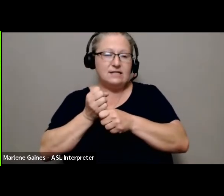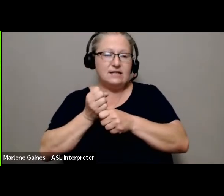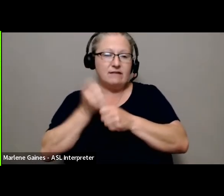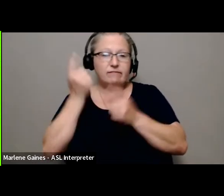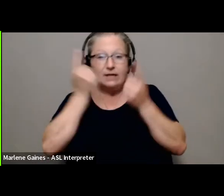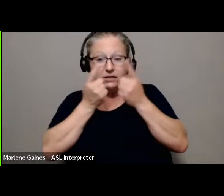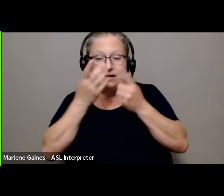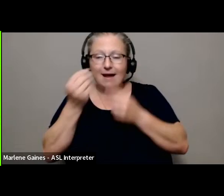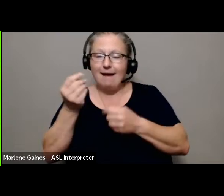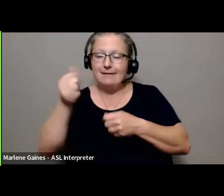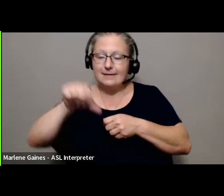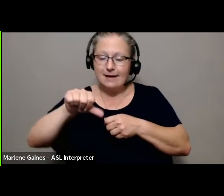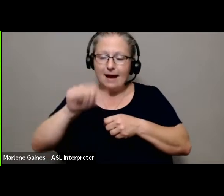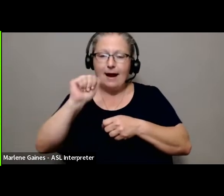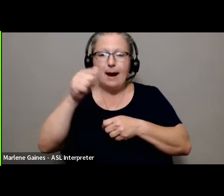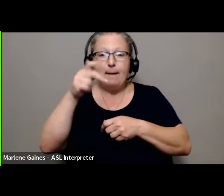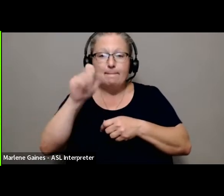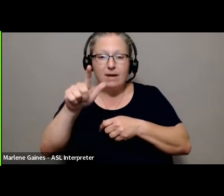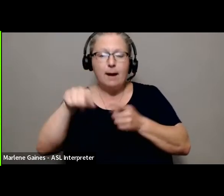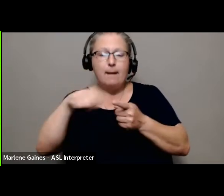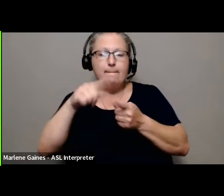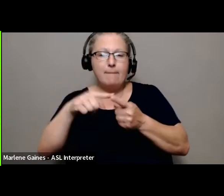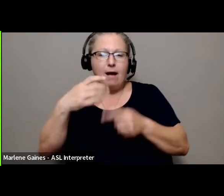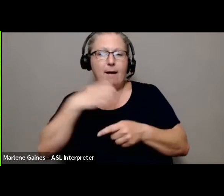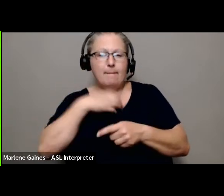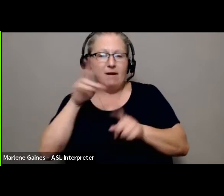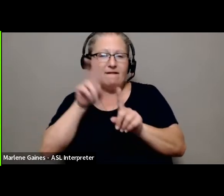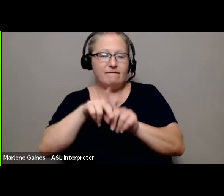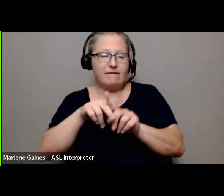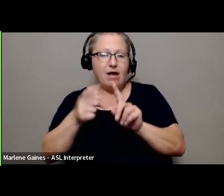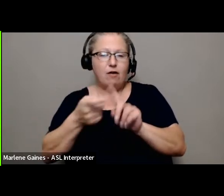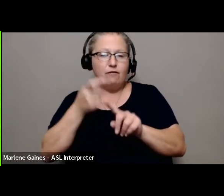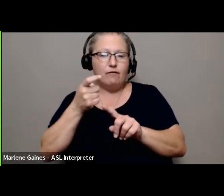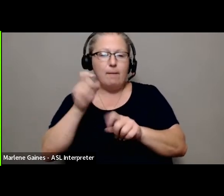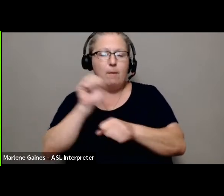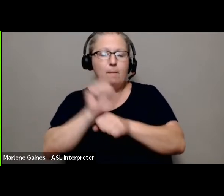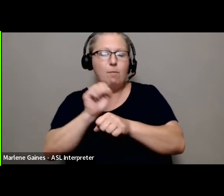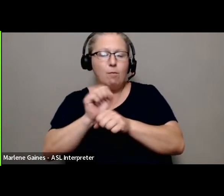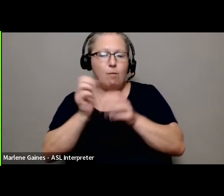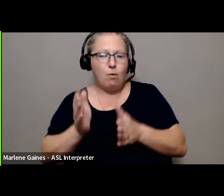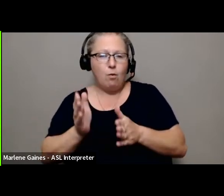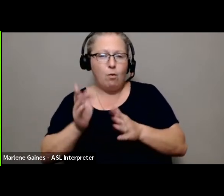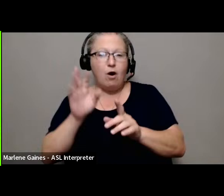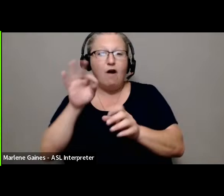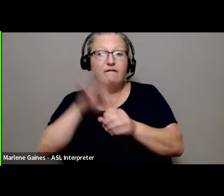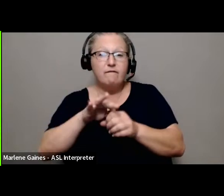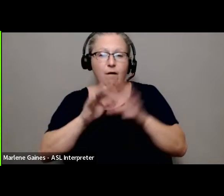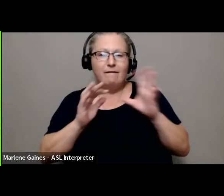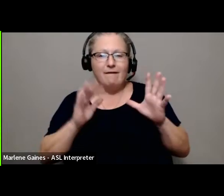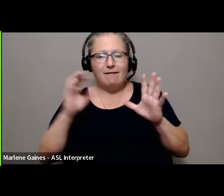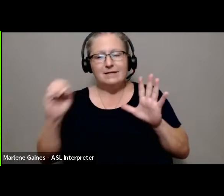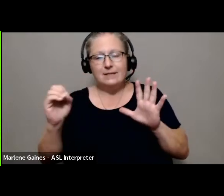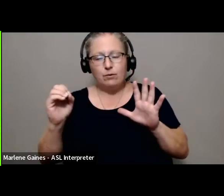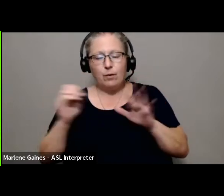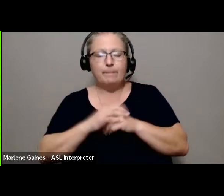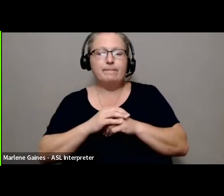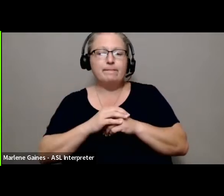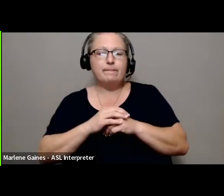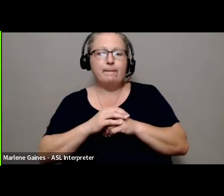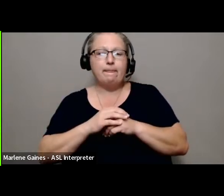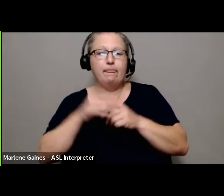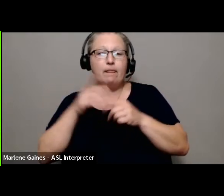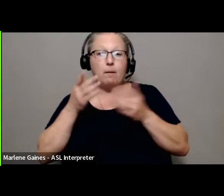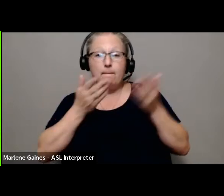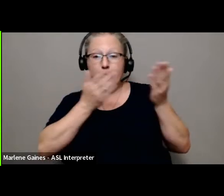and denied an appeal with regard to a complaint filed by an employee with a vote of 5-0. Upon the